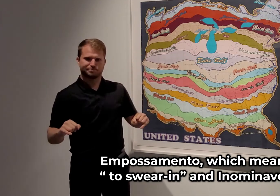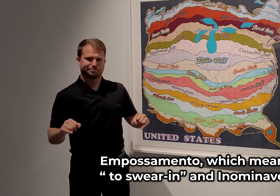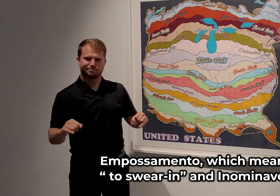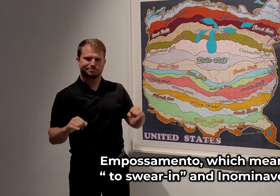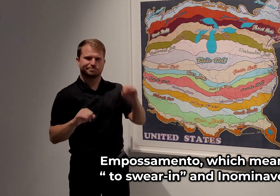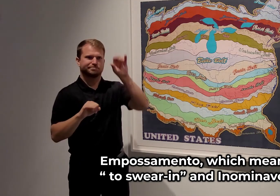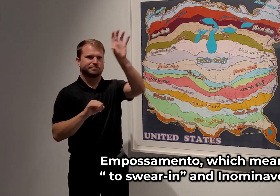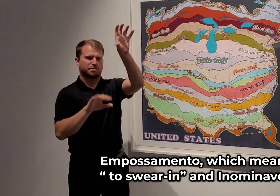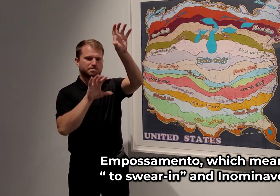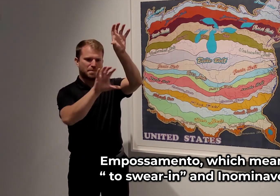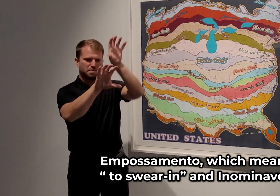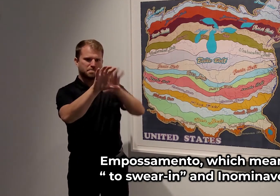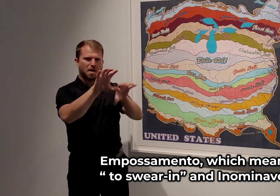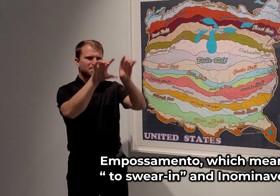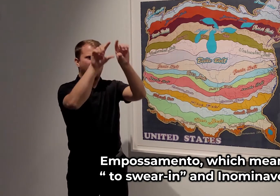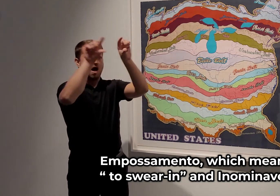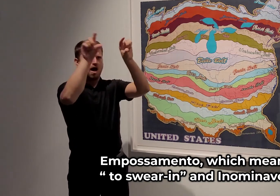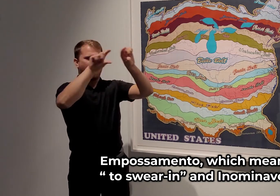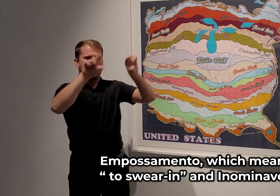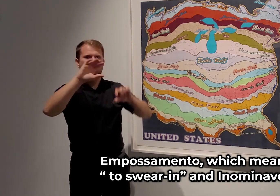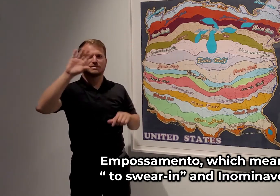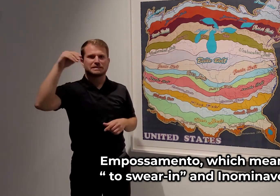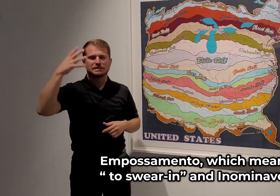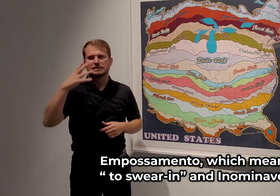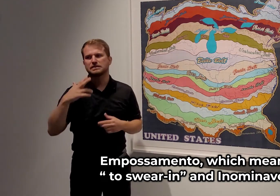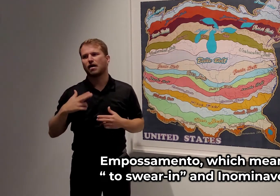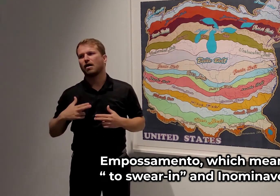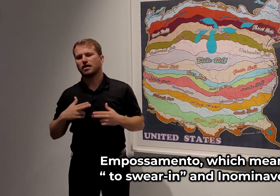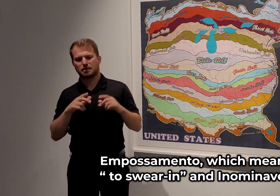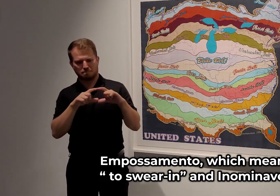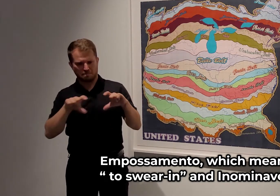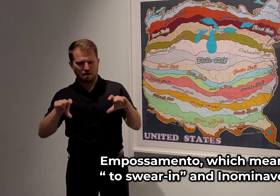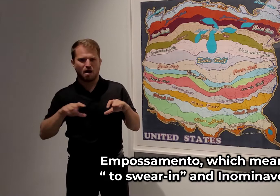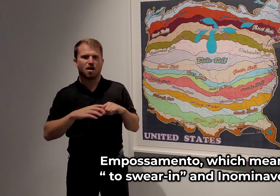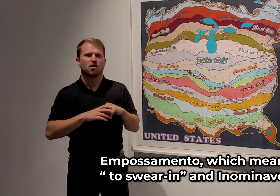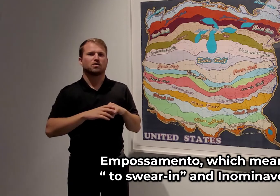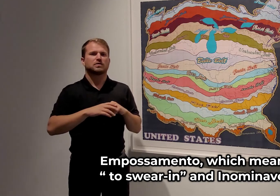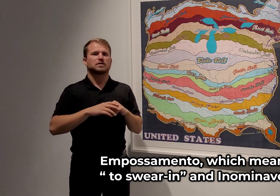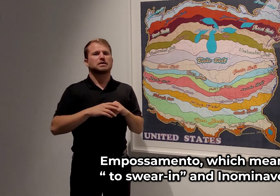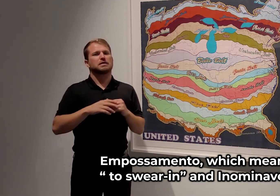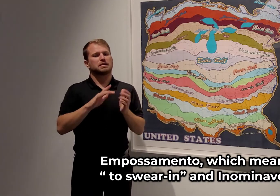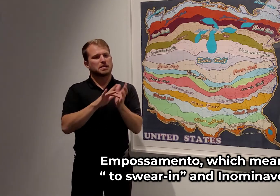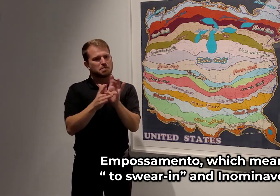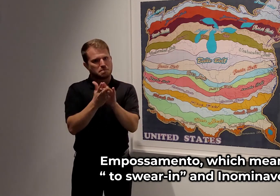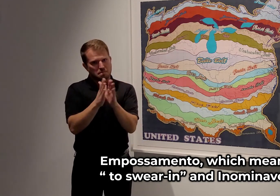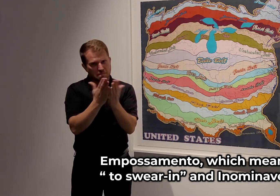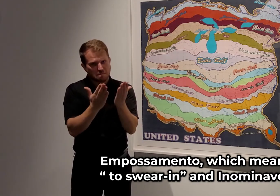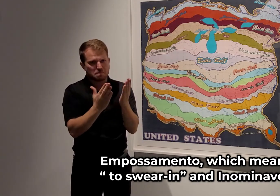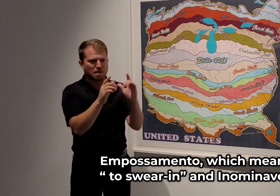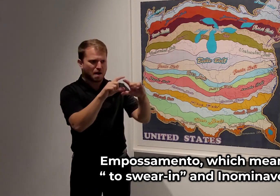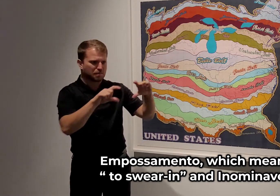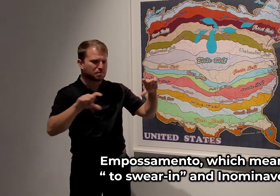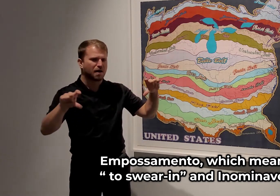into belts: Sun Belt, Bible Belt, Grain Belt, Banana Belt, and so